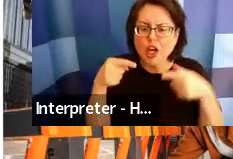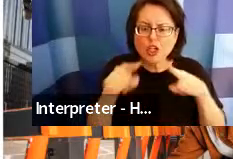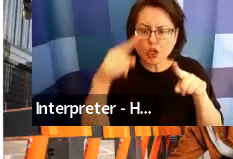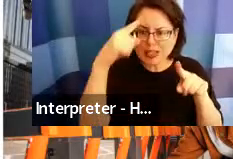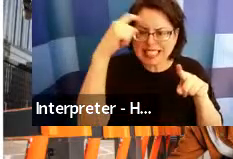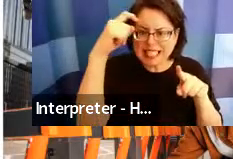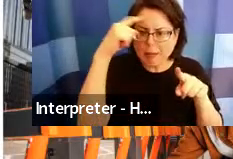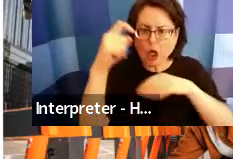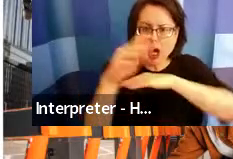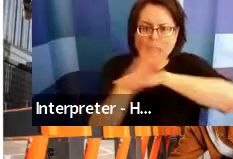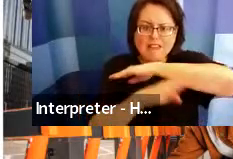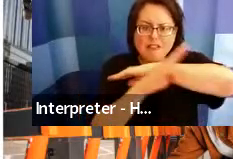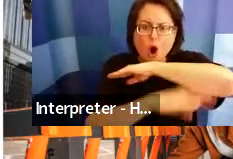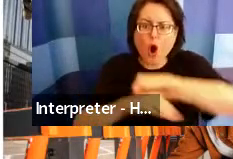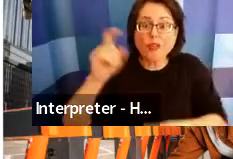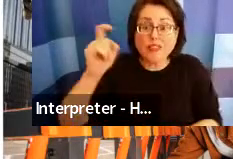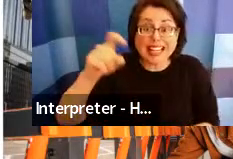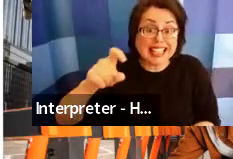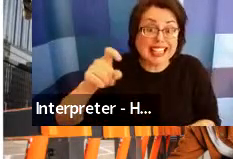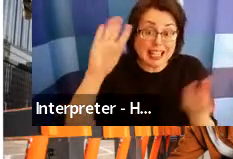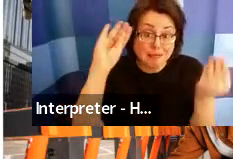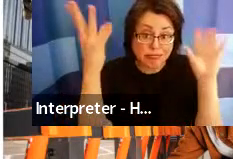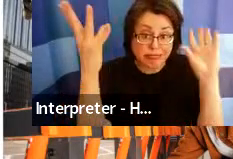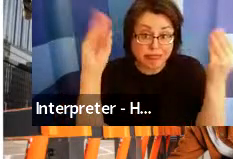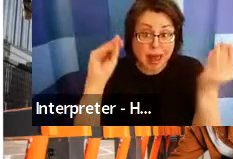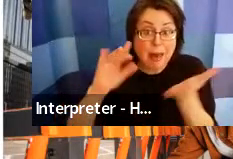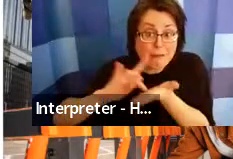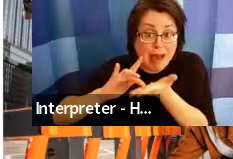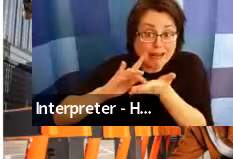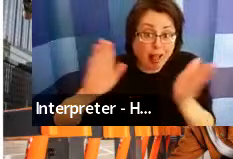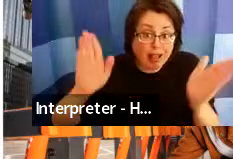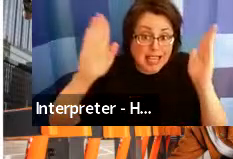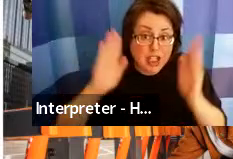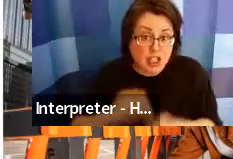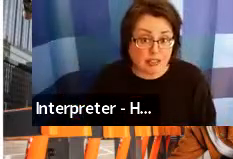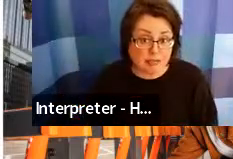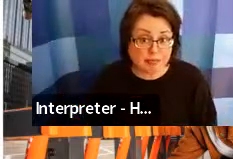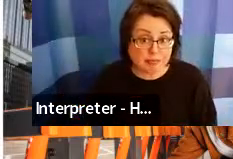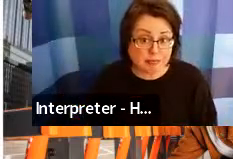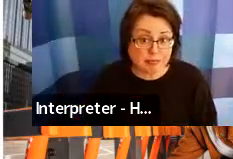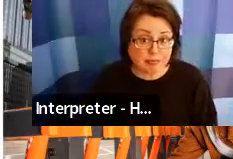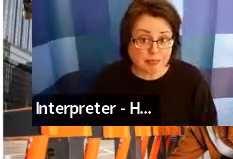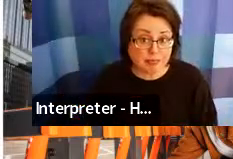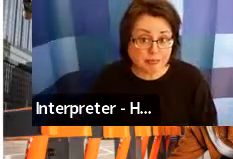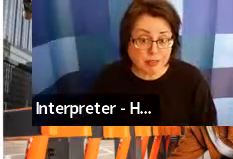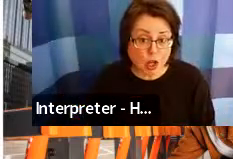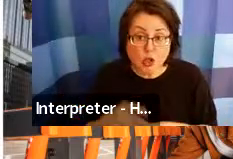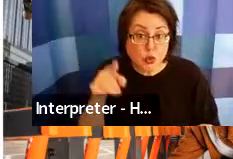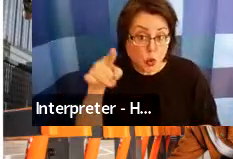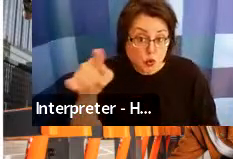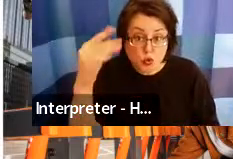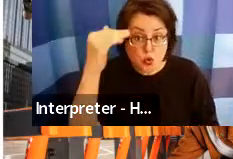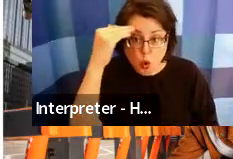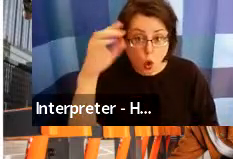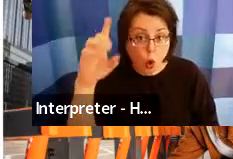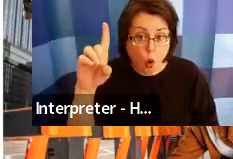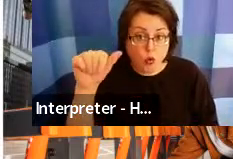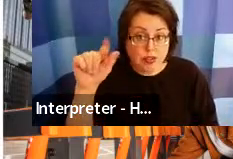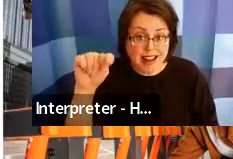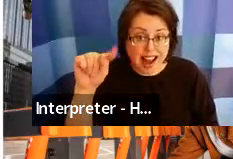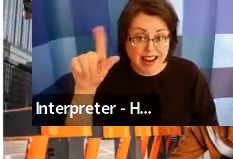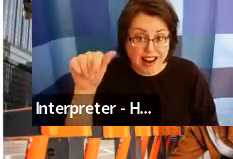that required medical attention. And so what's the data for the city of Pittsburgh